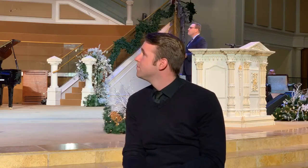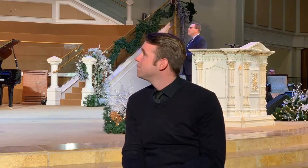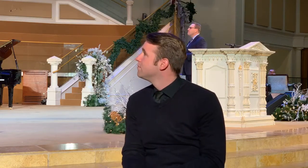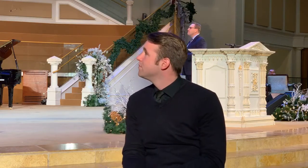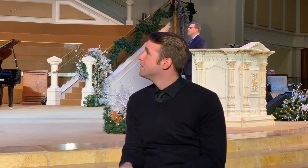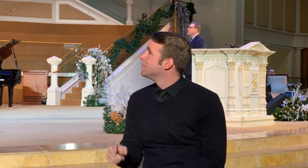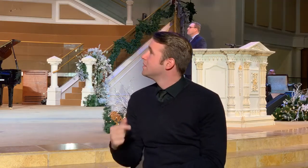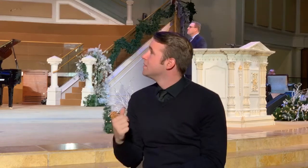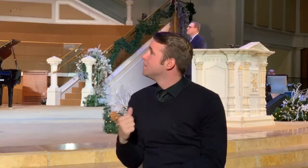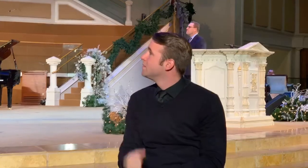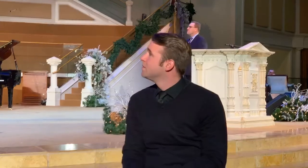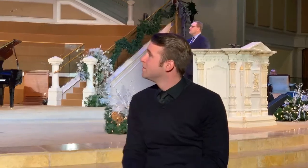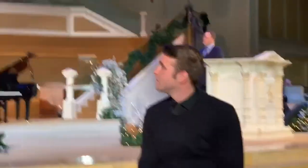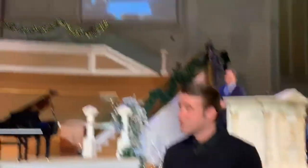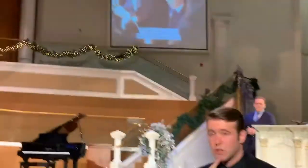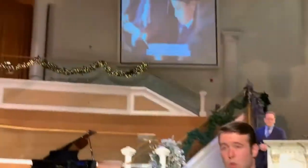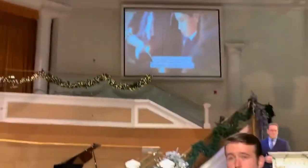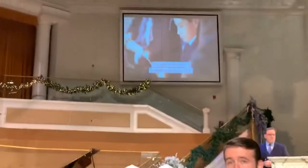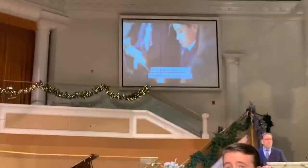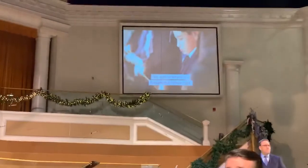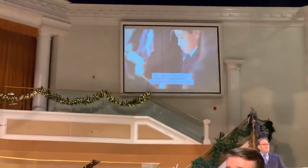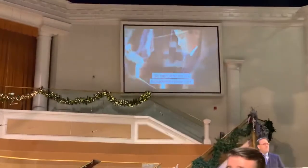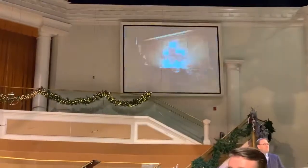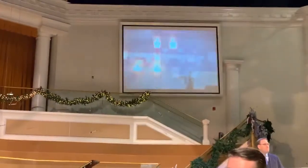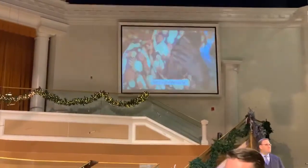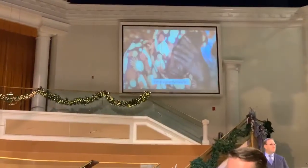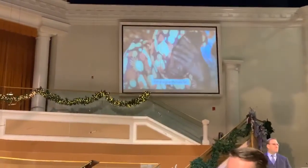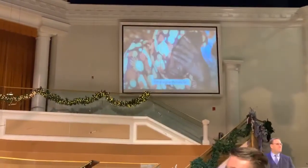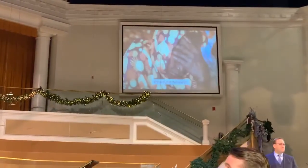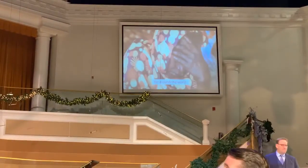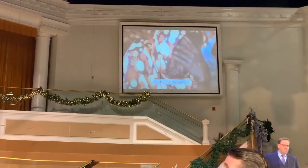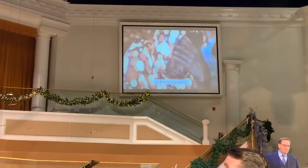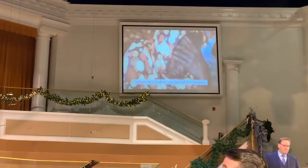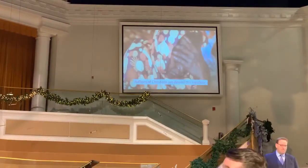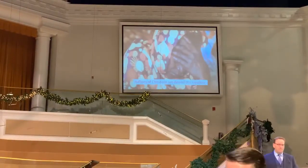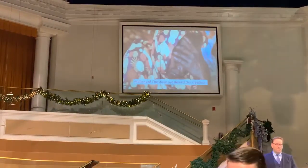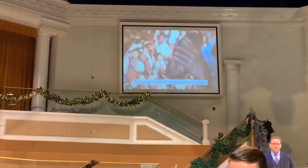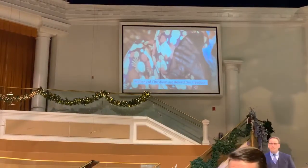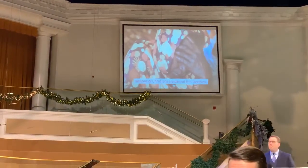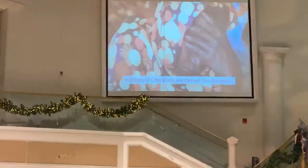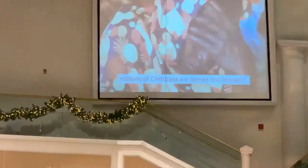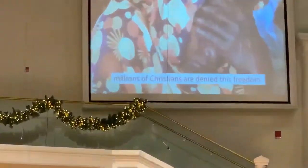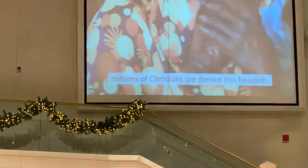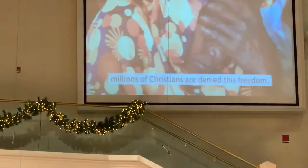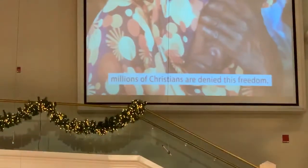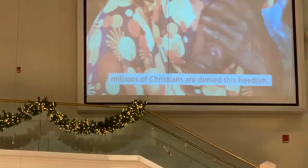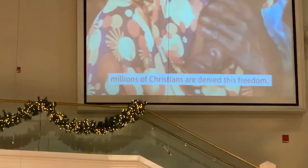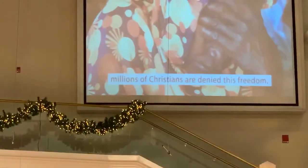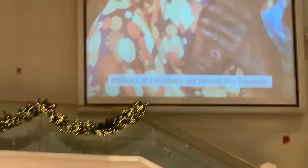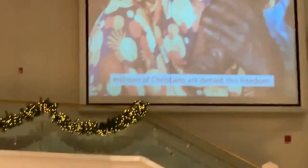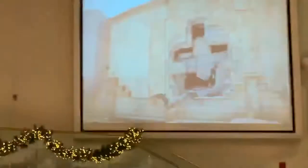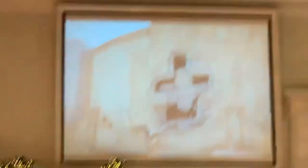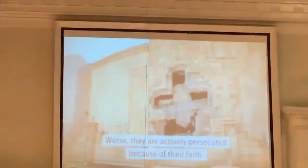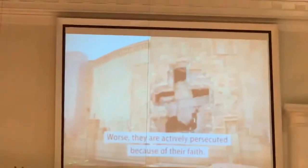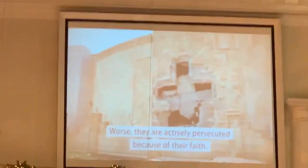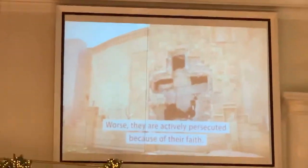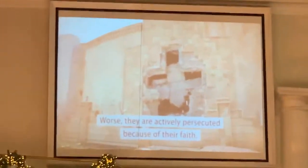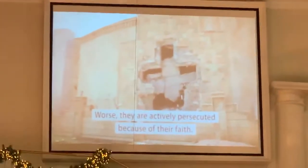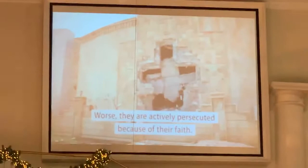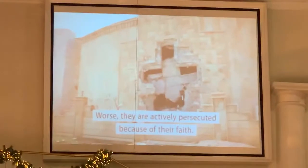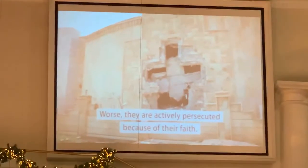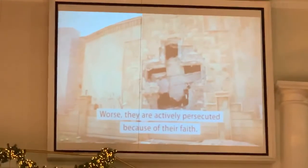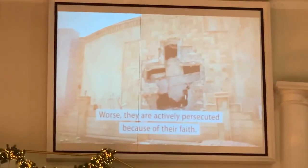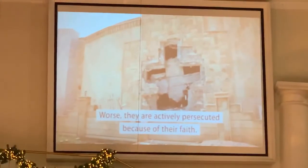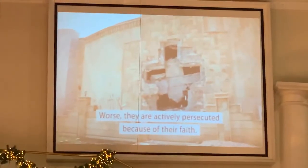The right to believe is a fundamental human right. Yet around the world, millions of Christians are denied this freedom.